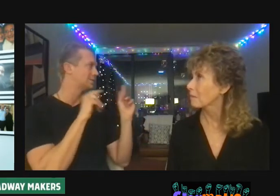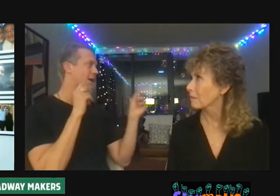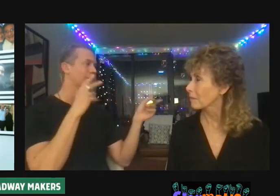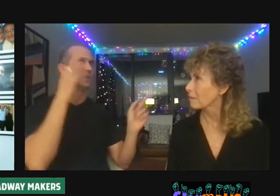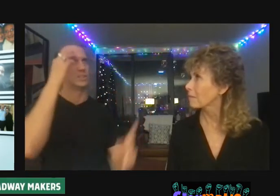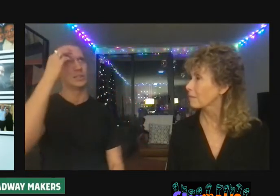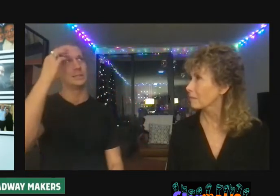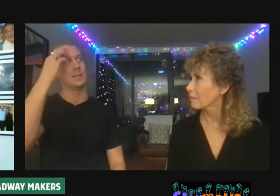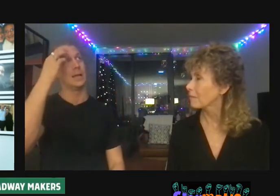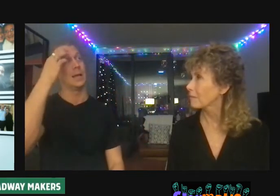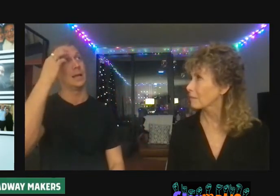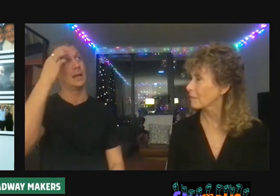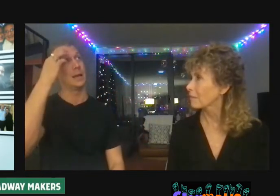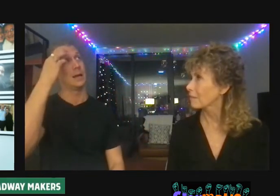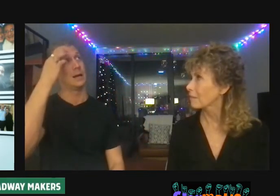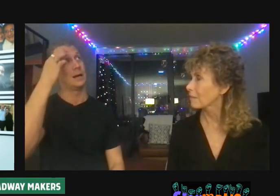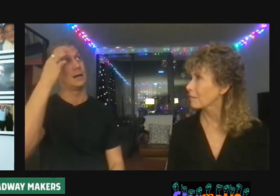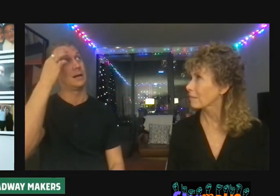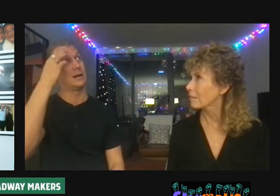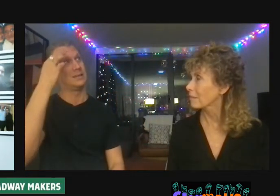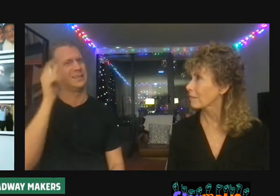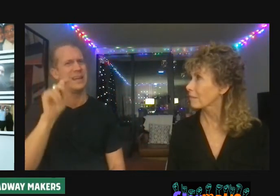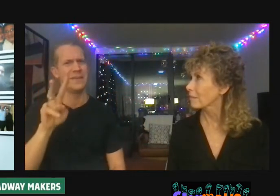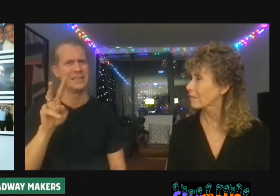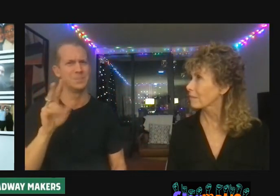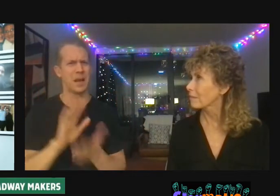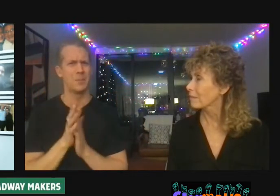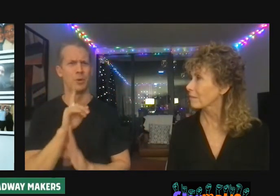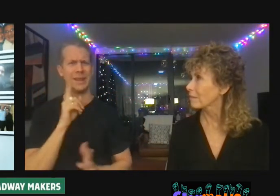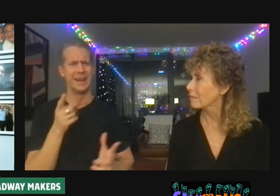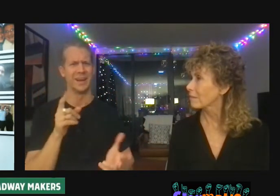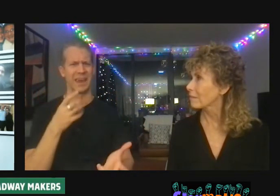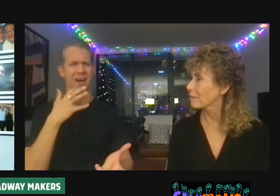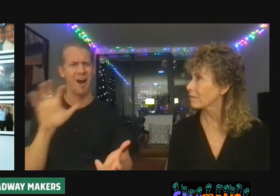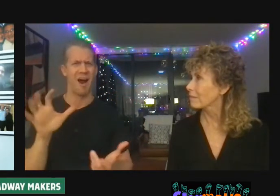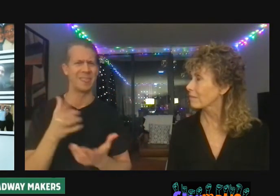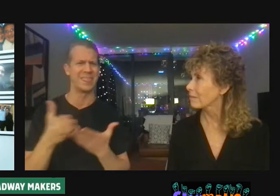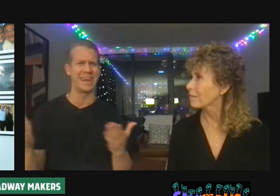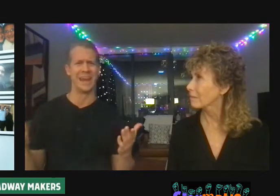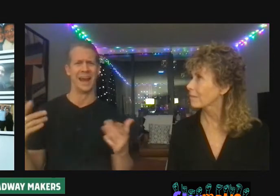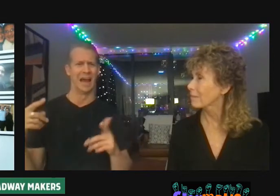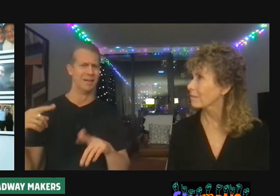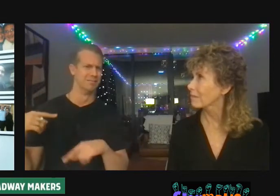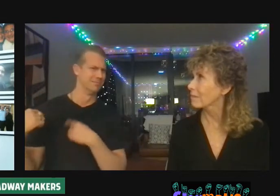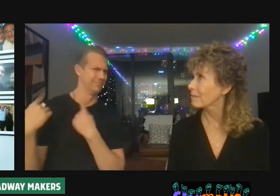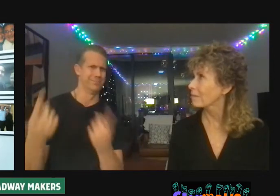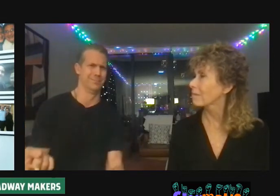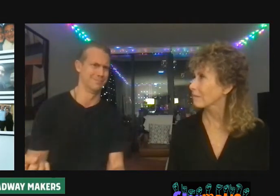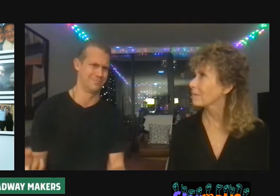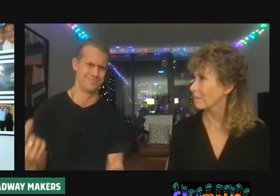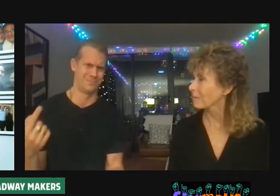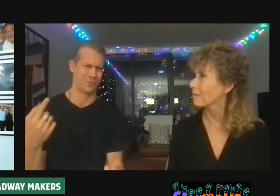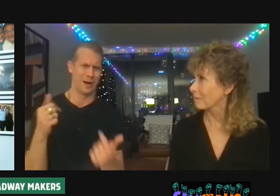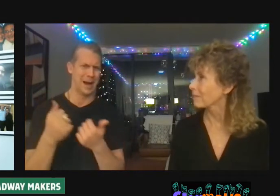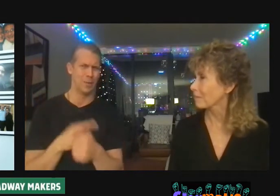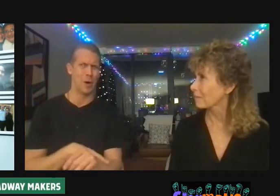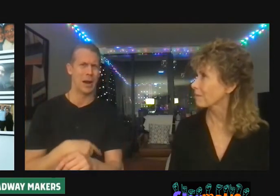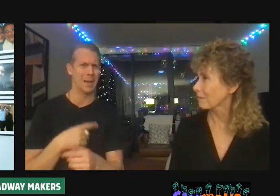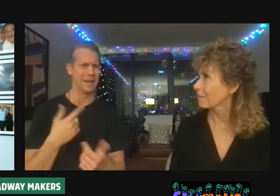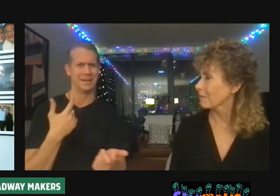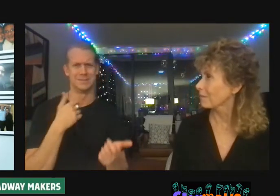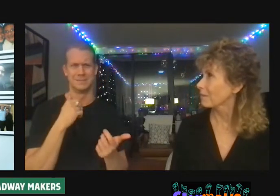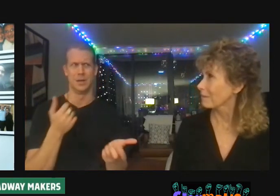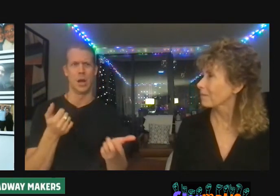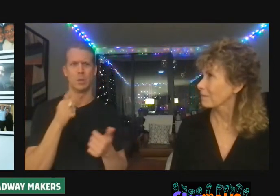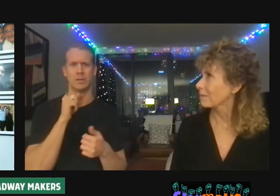caption on television, and on TV become really like a hot thing for how